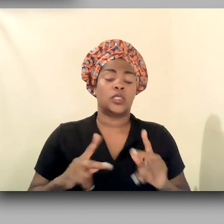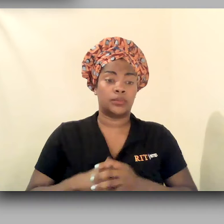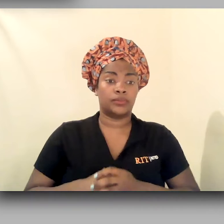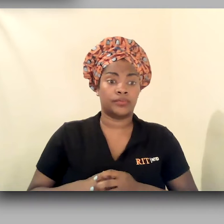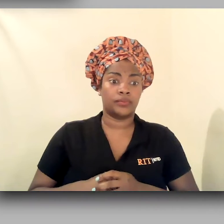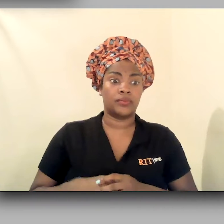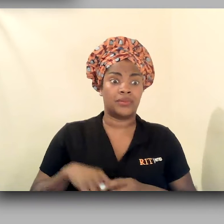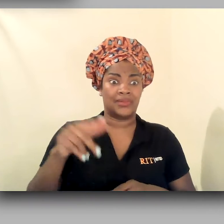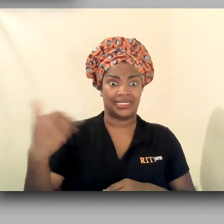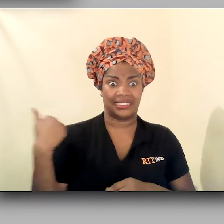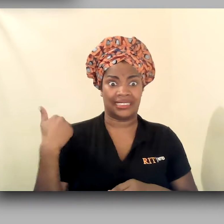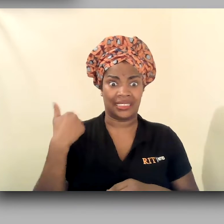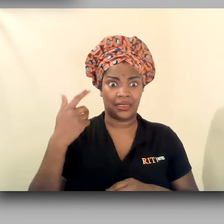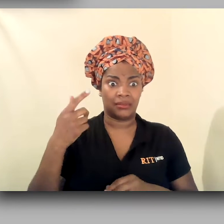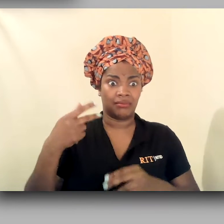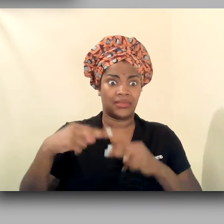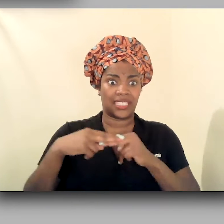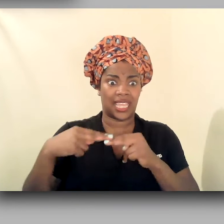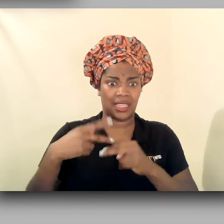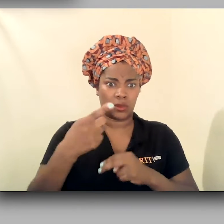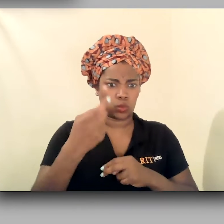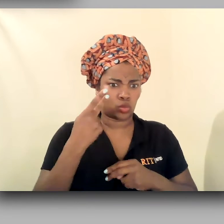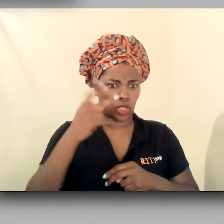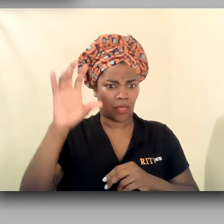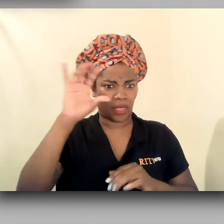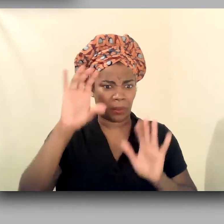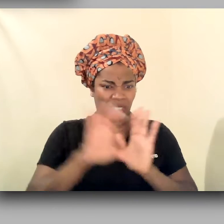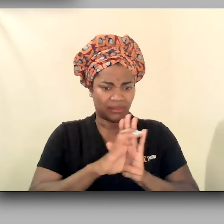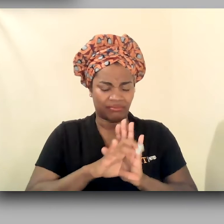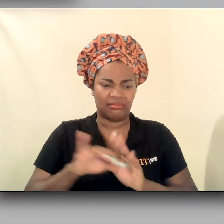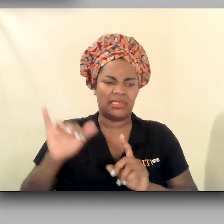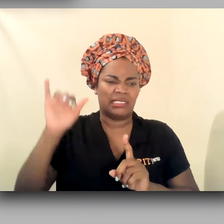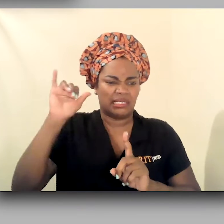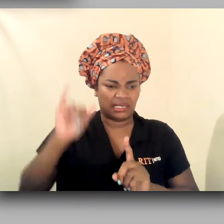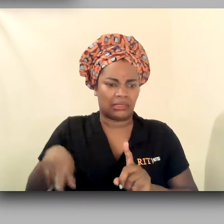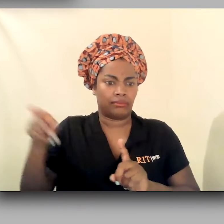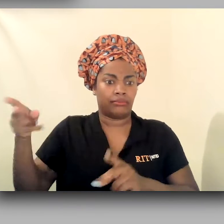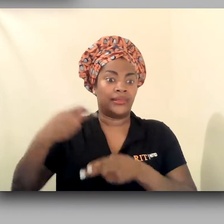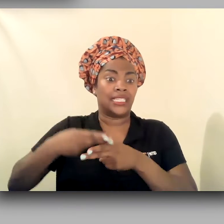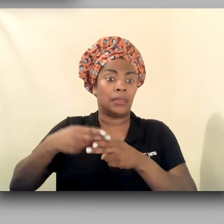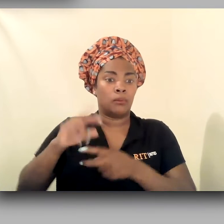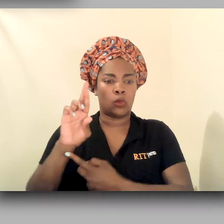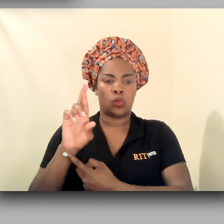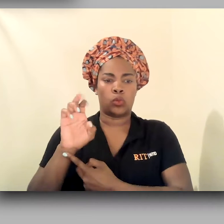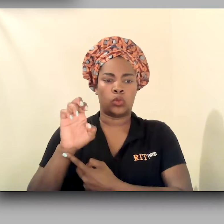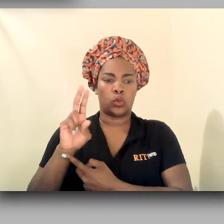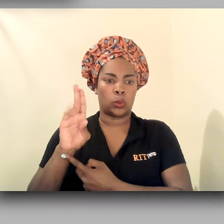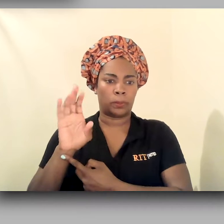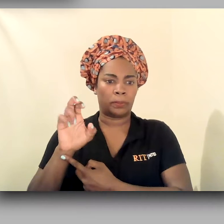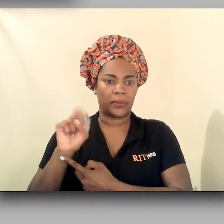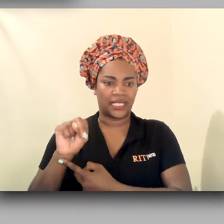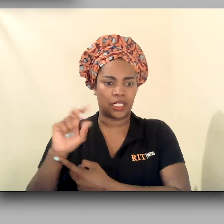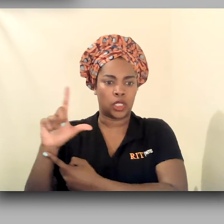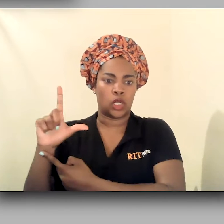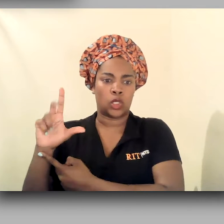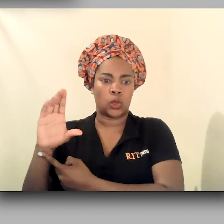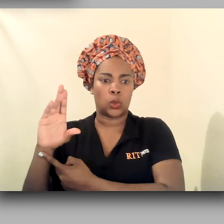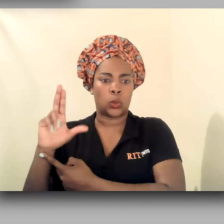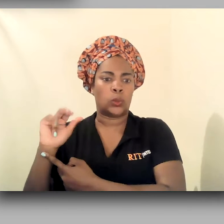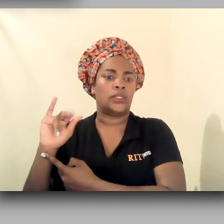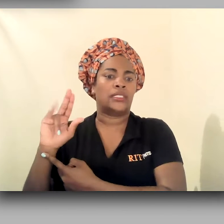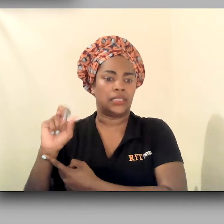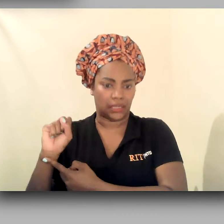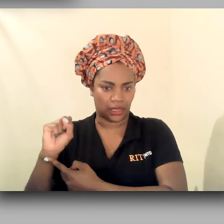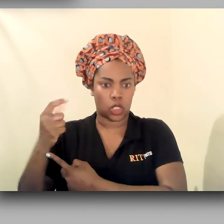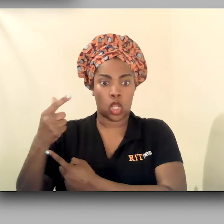So the previous slide, you saw a picture of a man. The name of that individual is Reuben Lucas